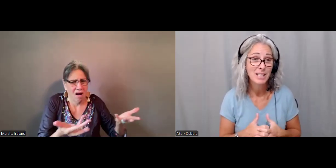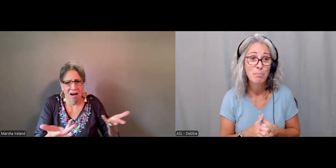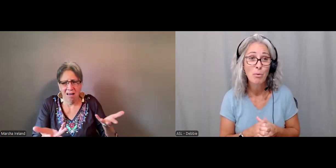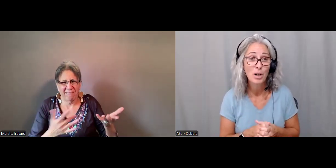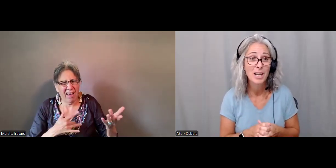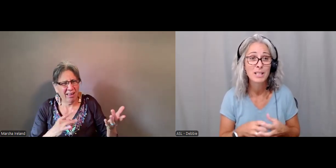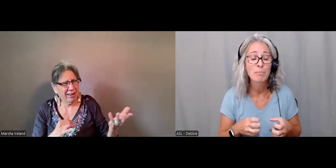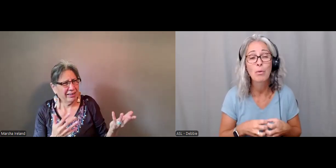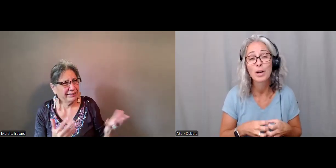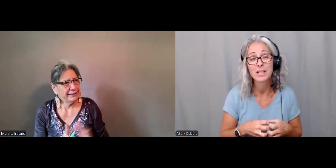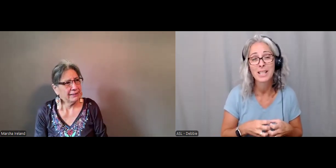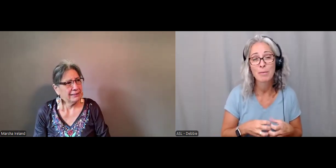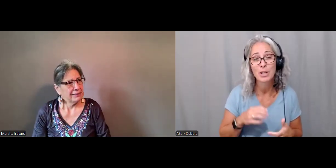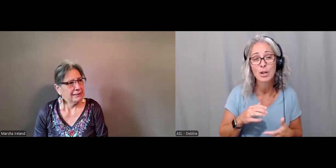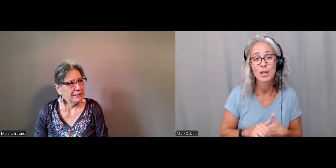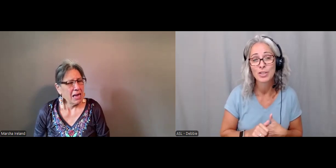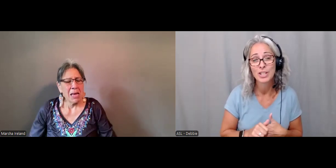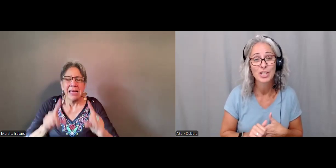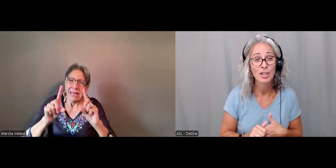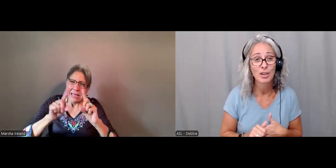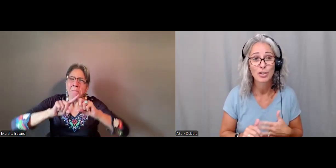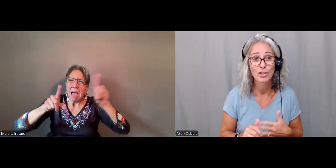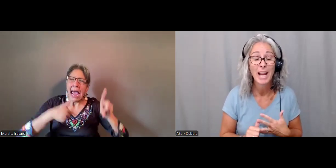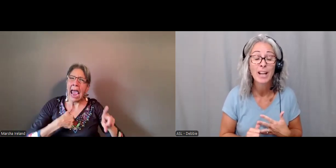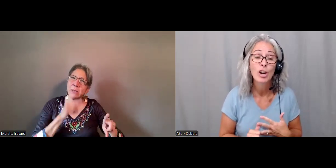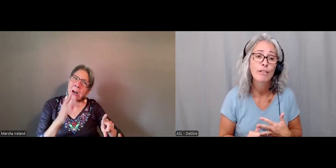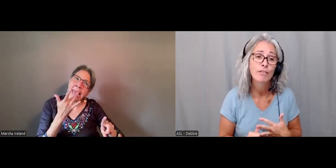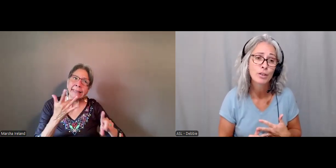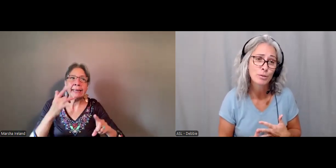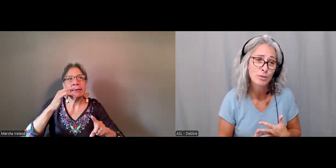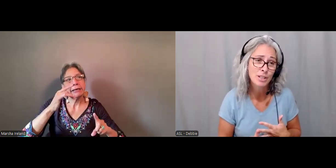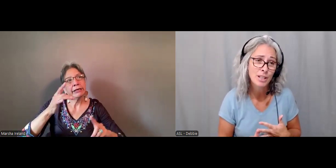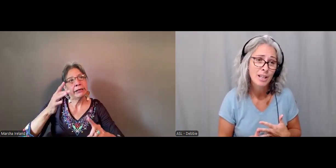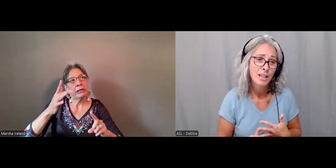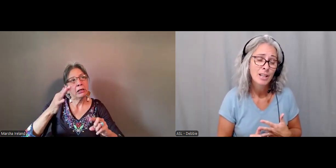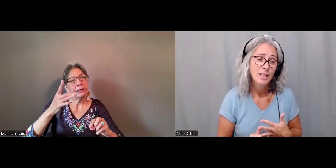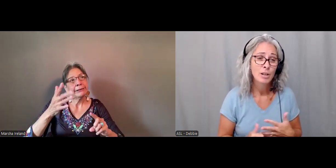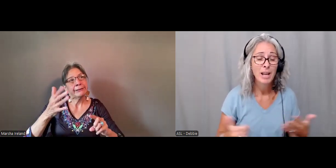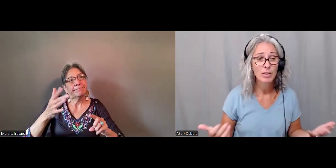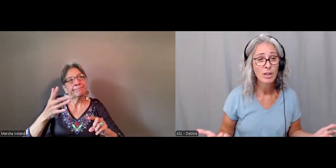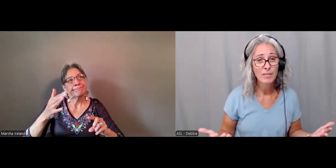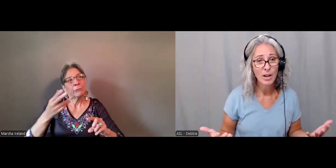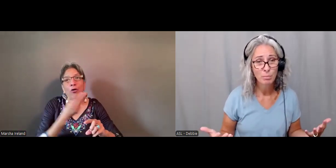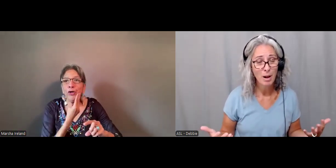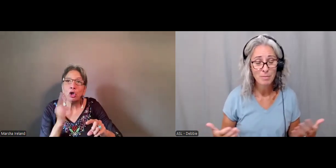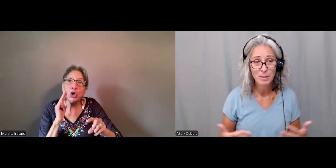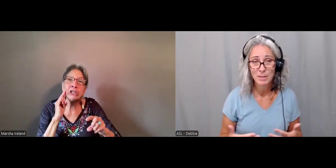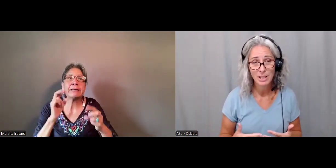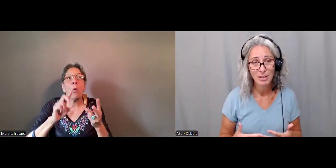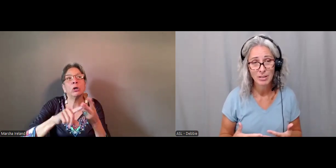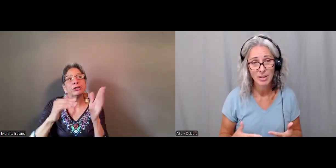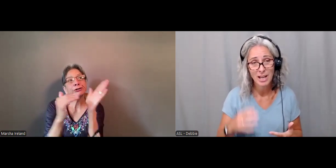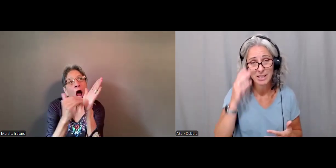that it's important. It's important that we know our traditions and our culture and our foods. We have a lot of health problems,